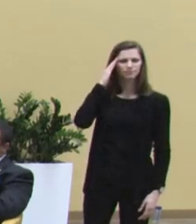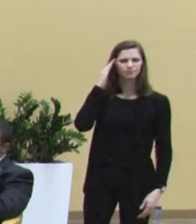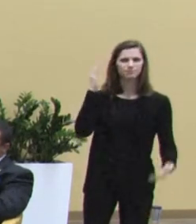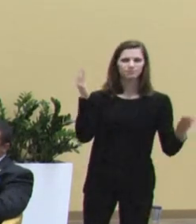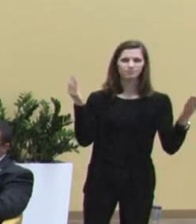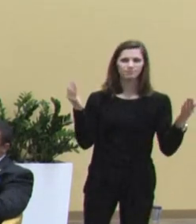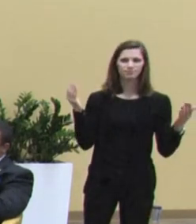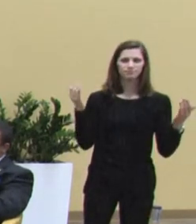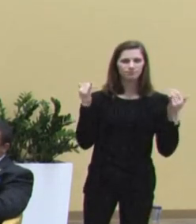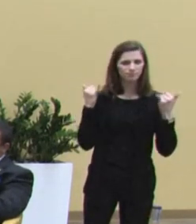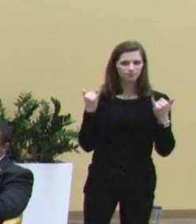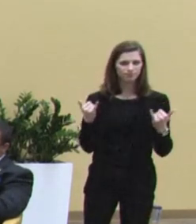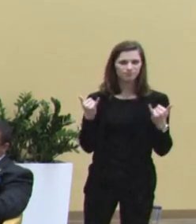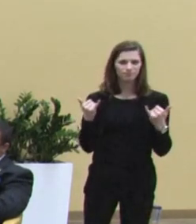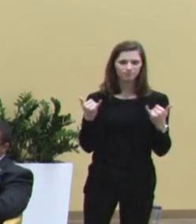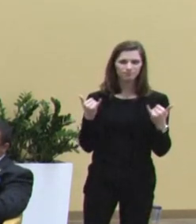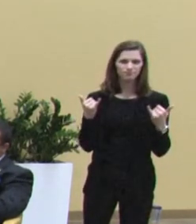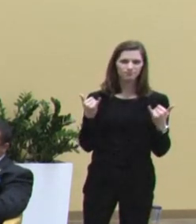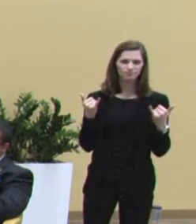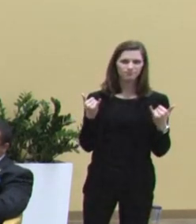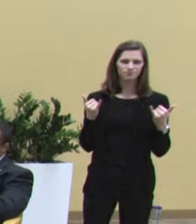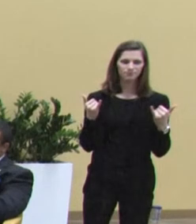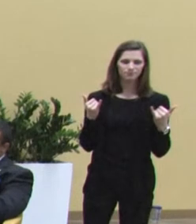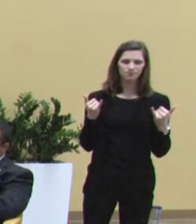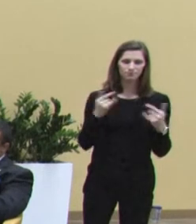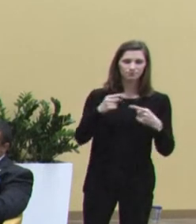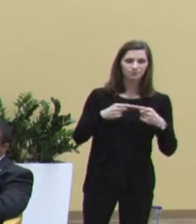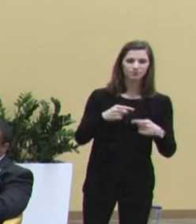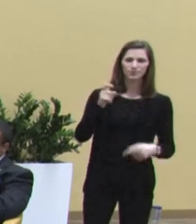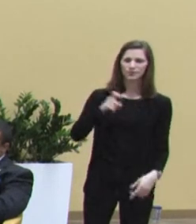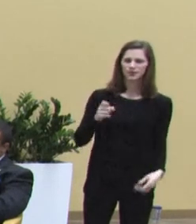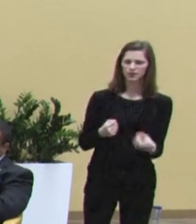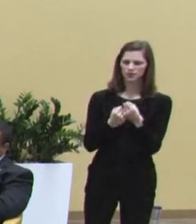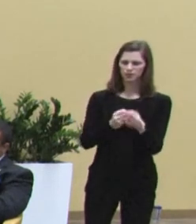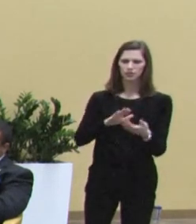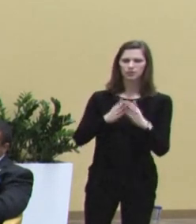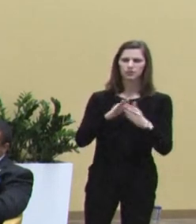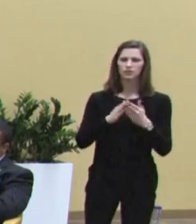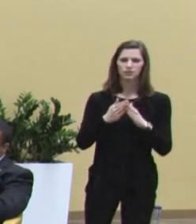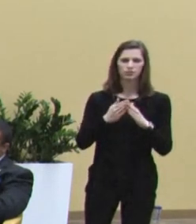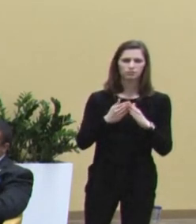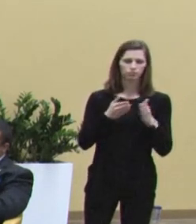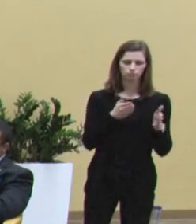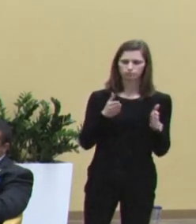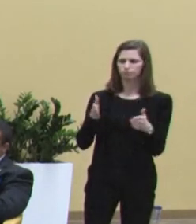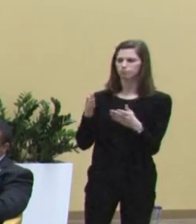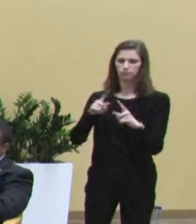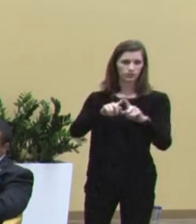today about the need to support those communities in a different way?